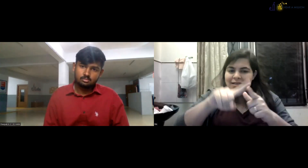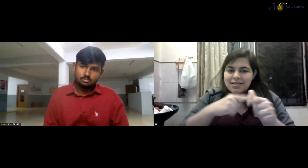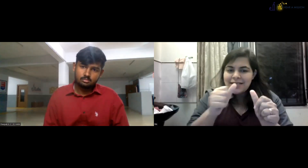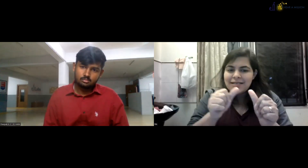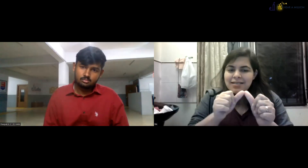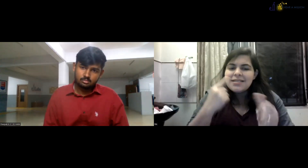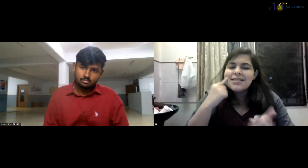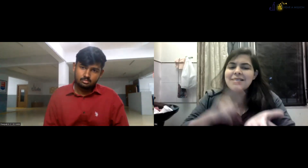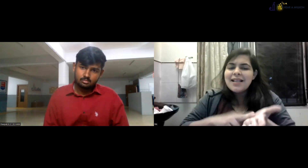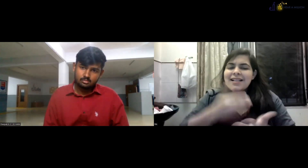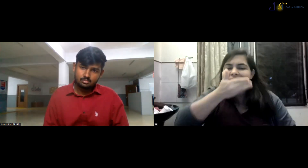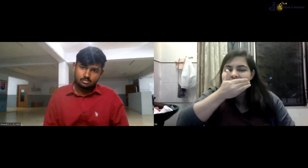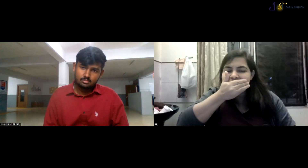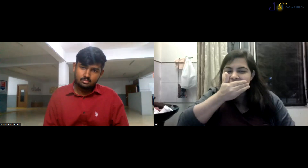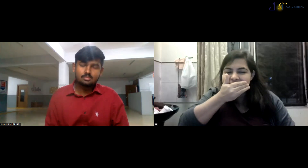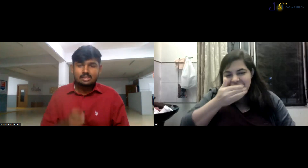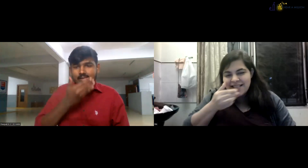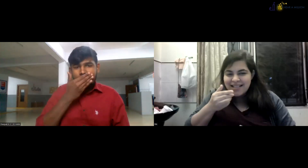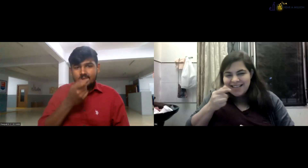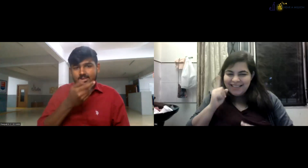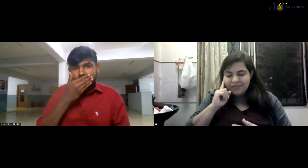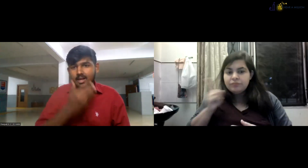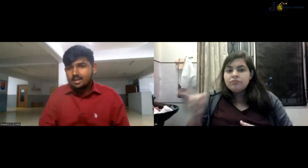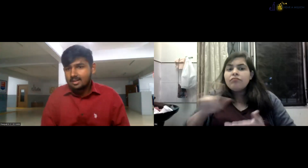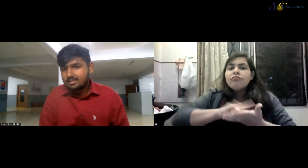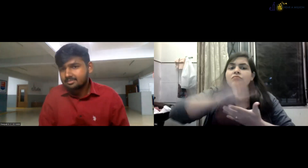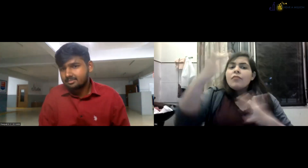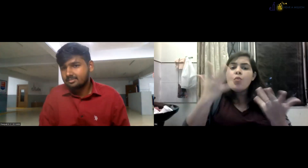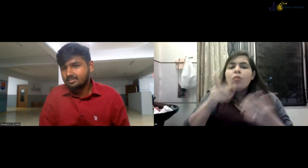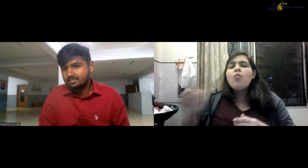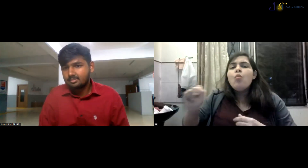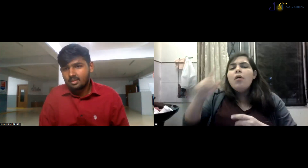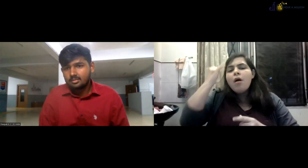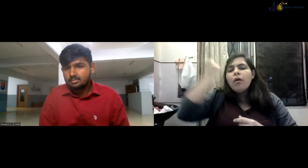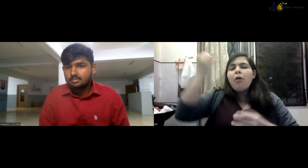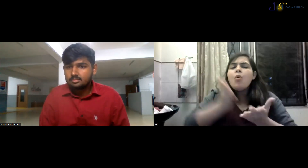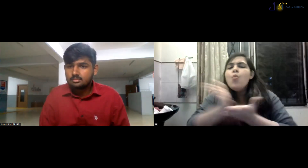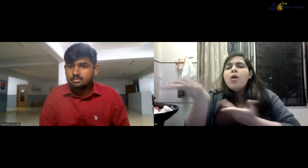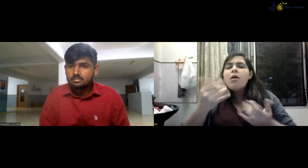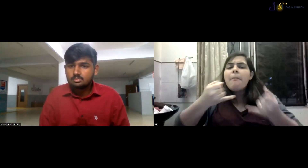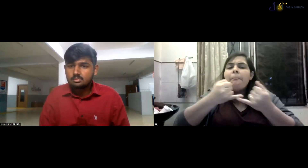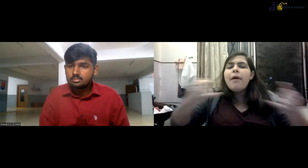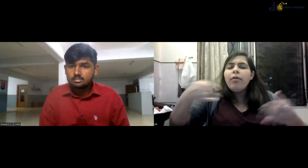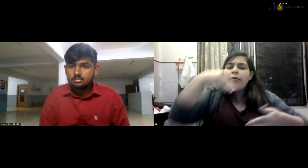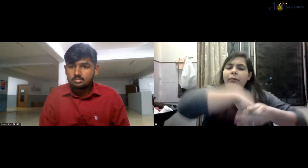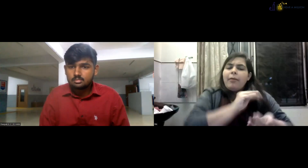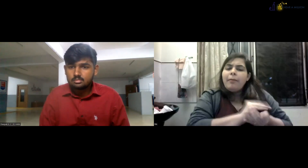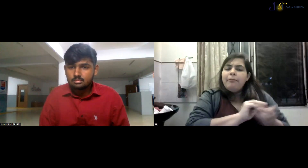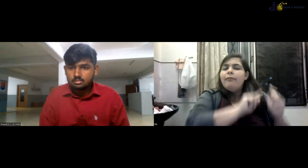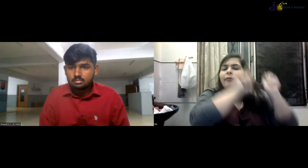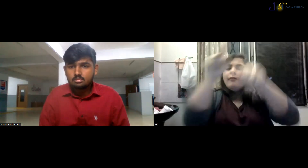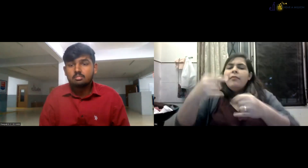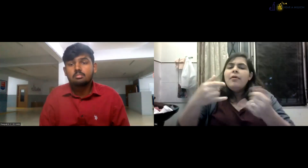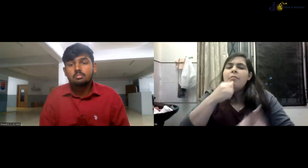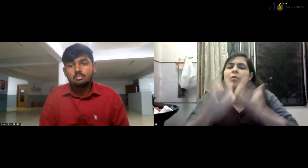places, that's fine. So the people who are following the Jainism, they have the another